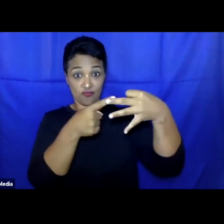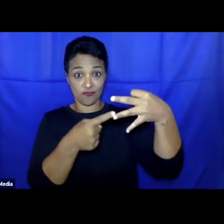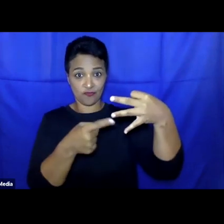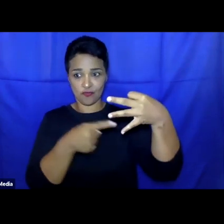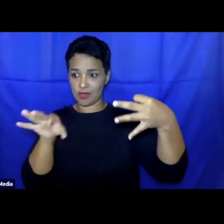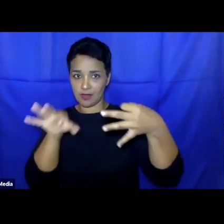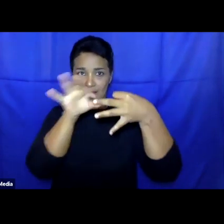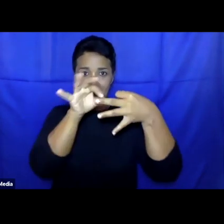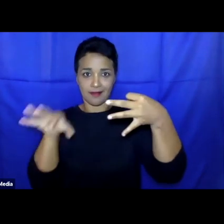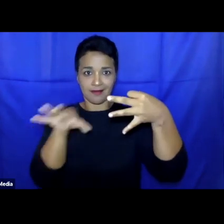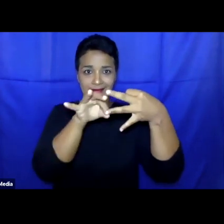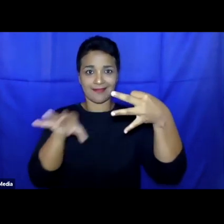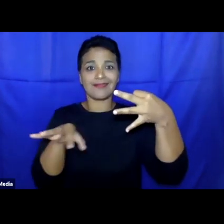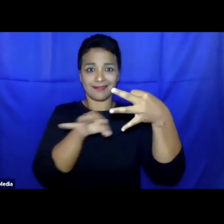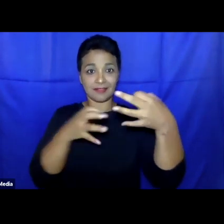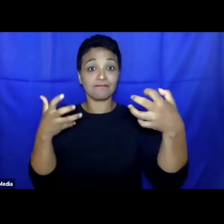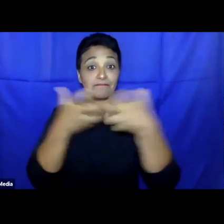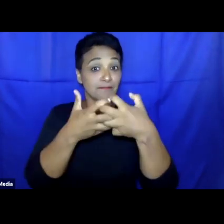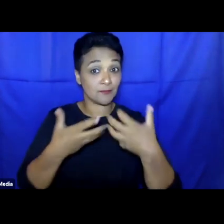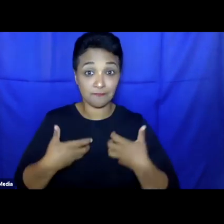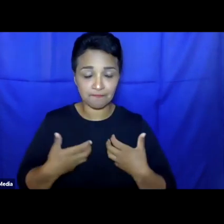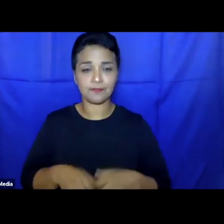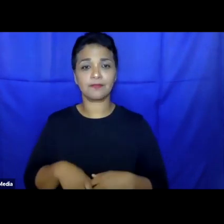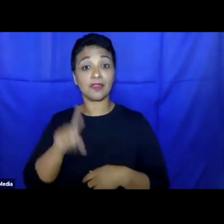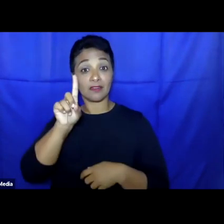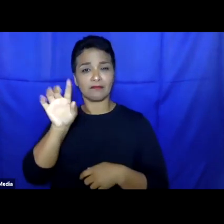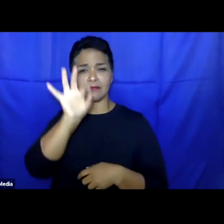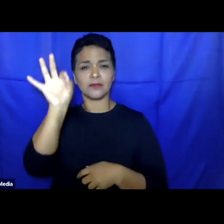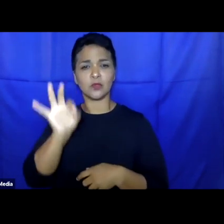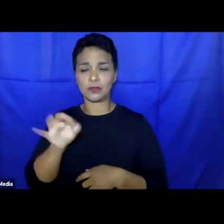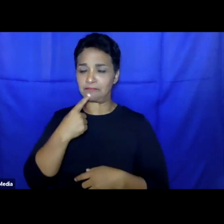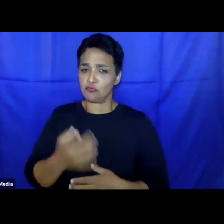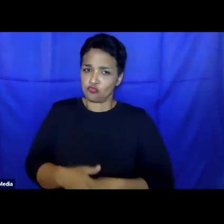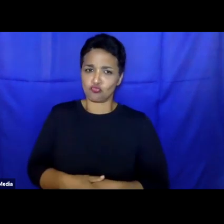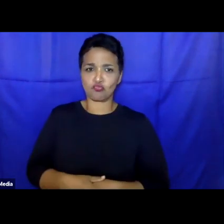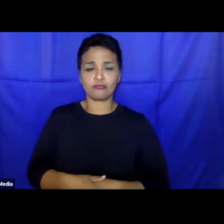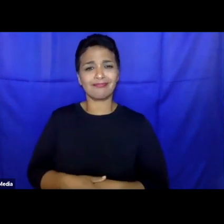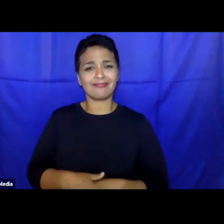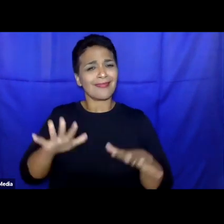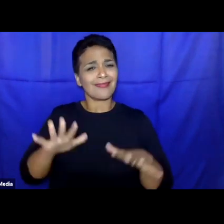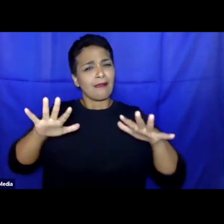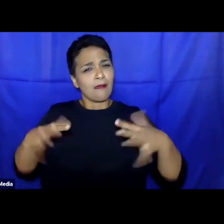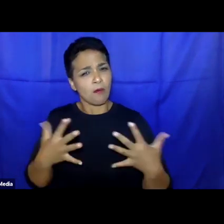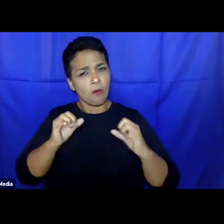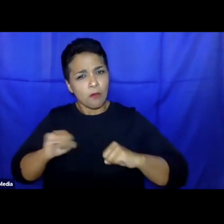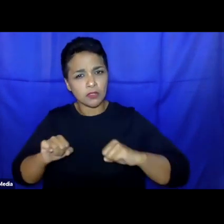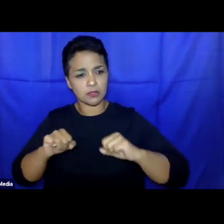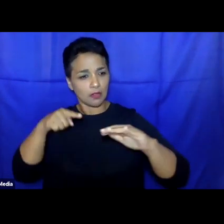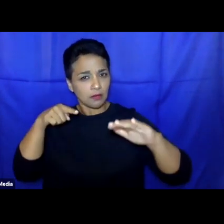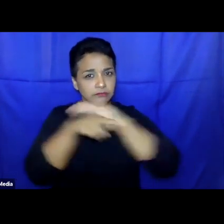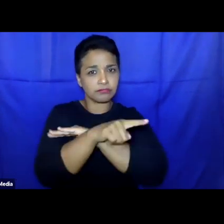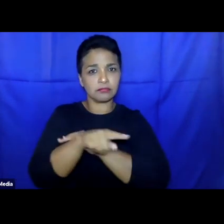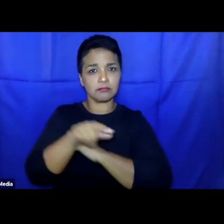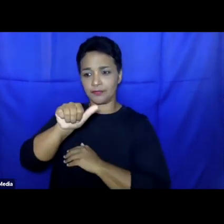state obligations we are talking about. His first question was to ask the government to explain how the suspension of asylum applications complied